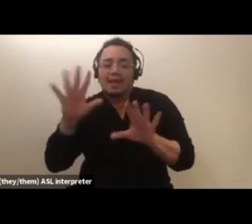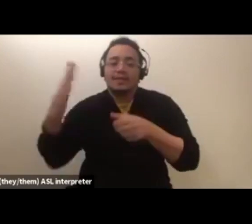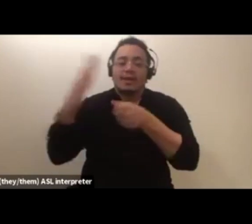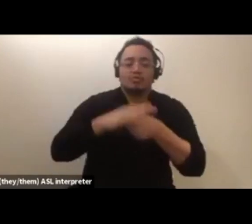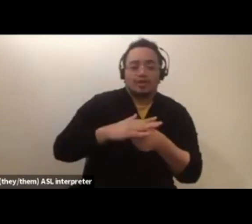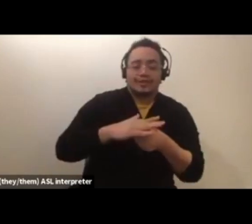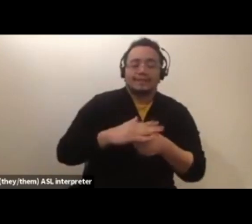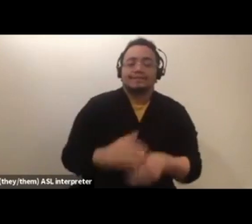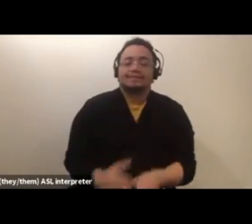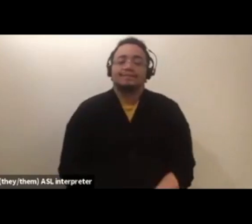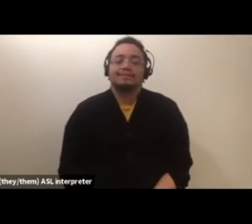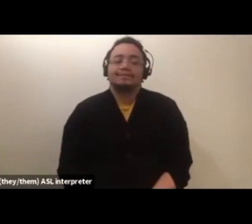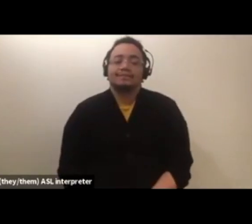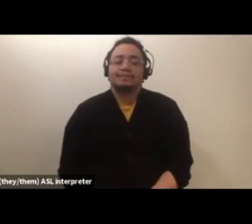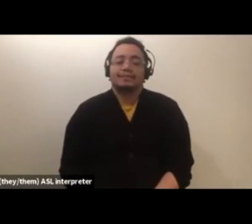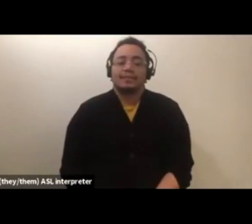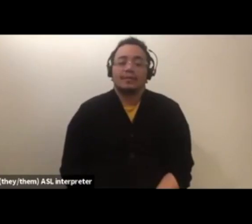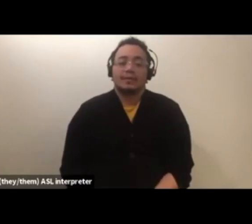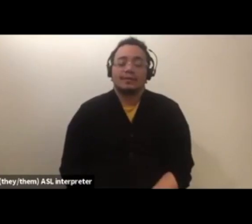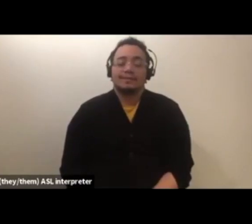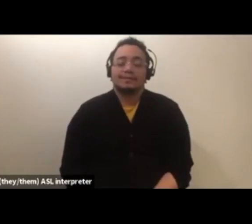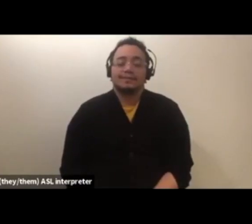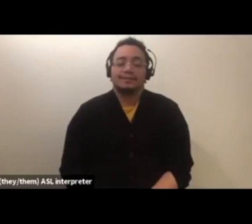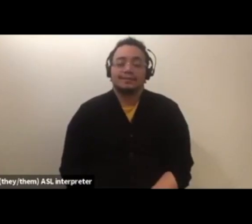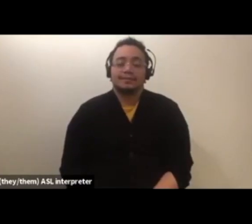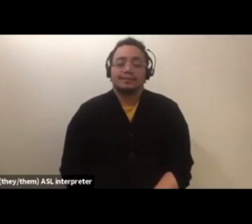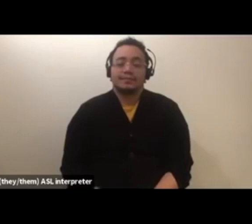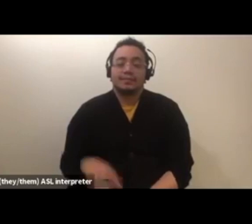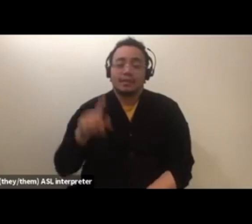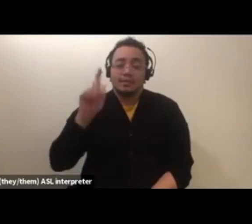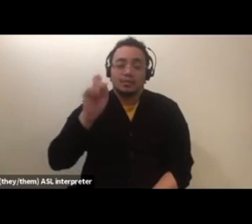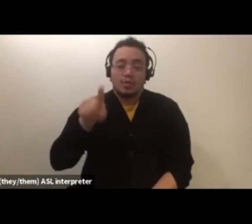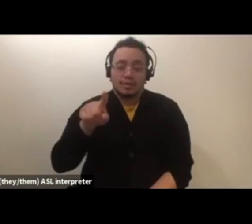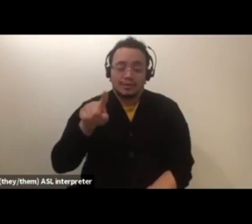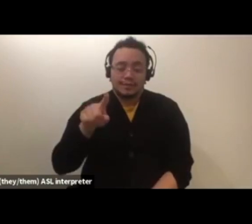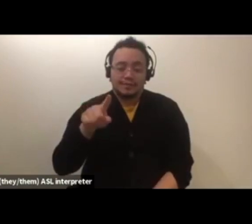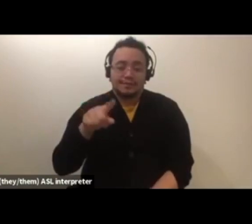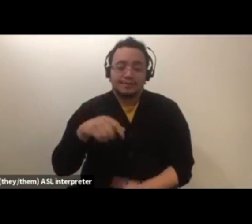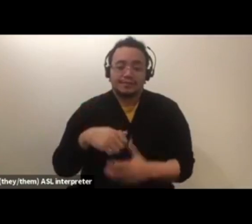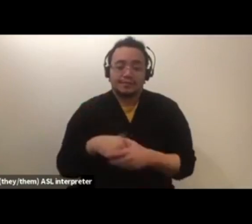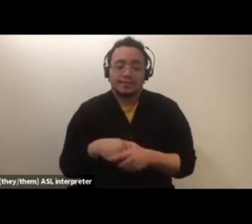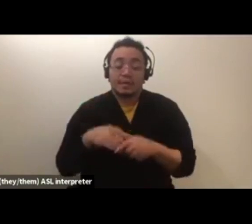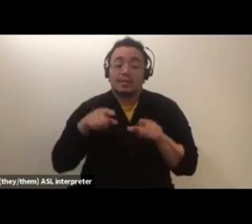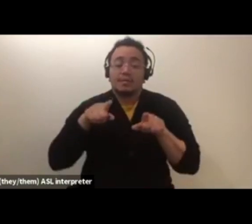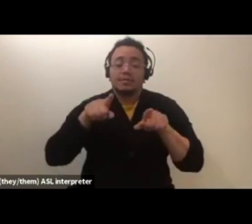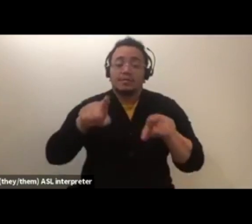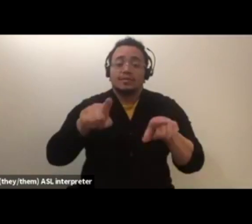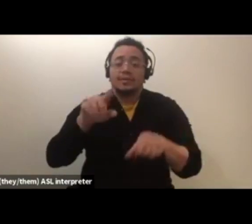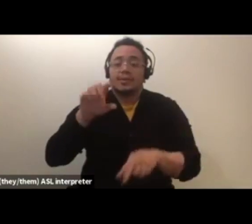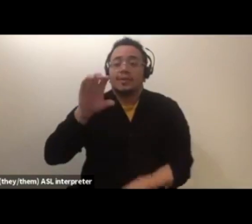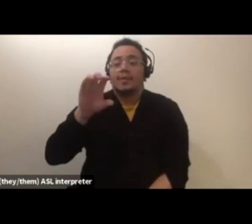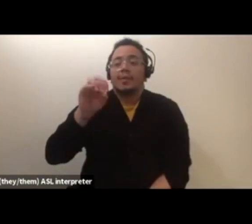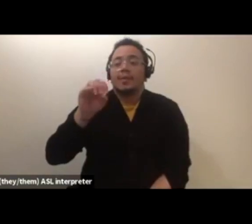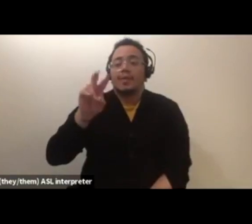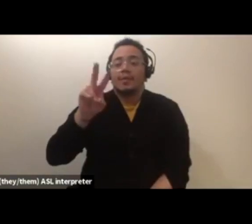How has advocating change during COVID-19 for you in your local community?